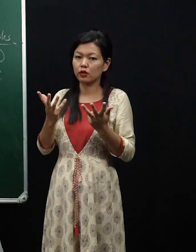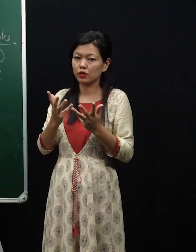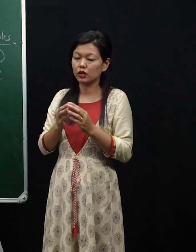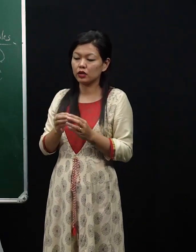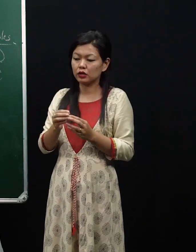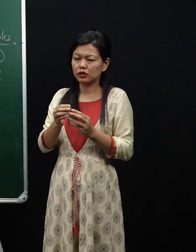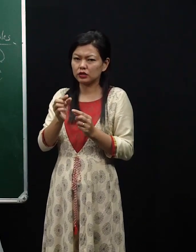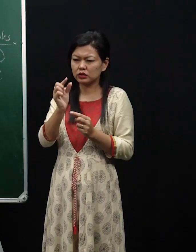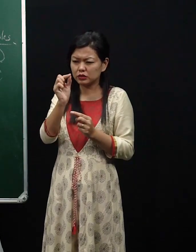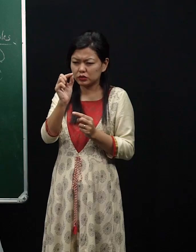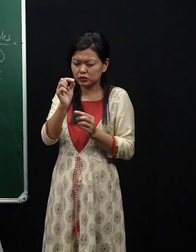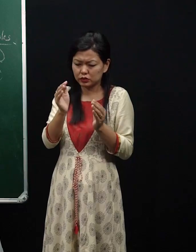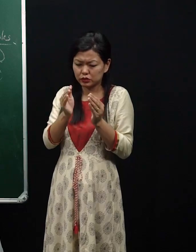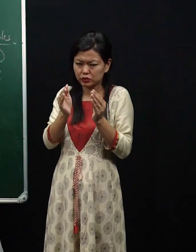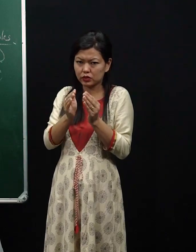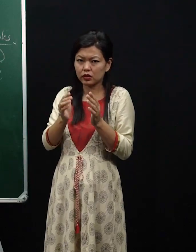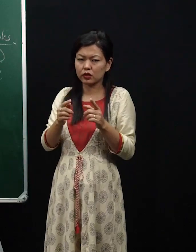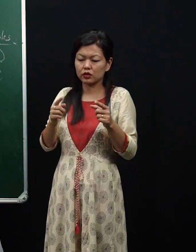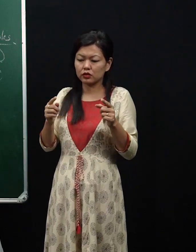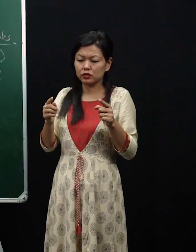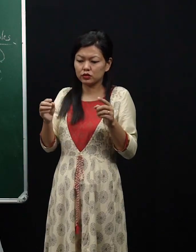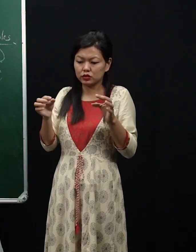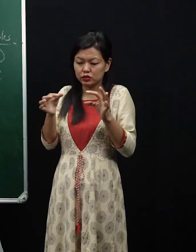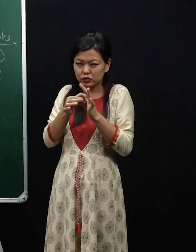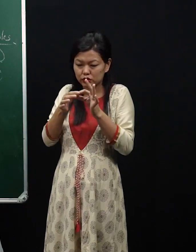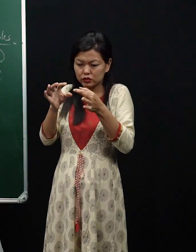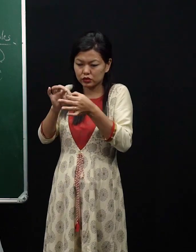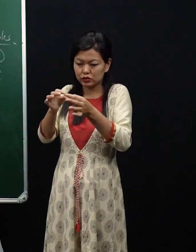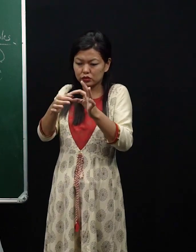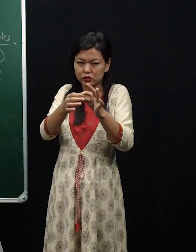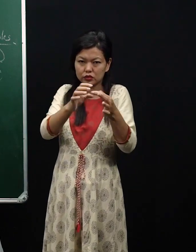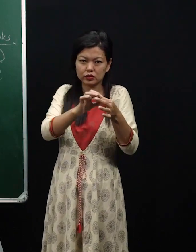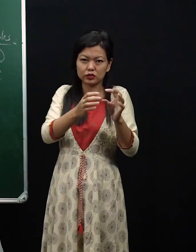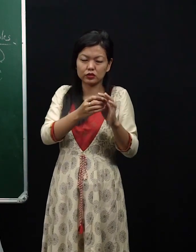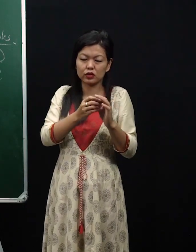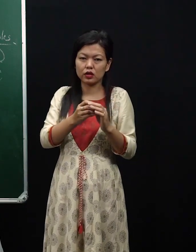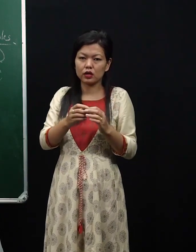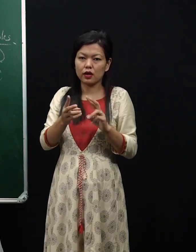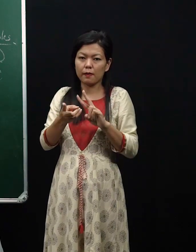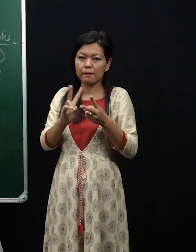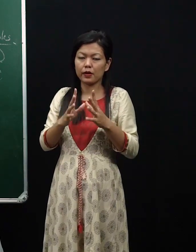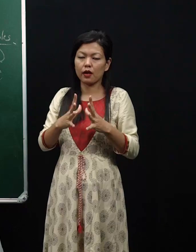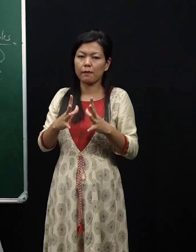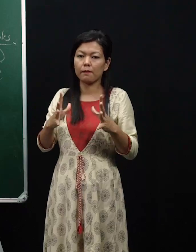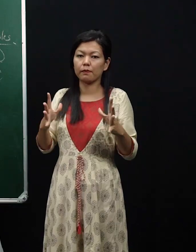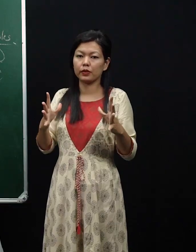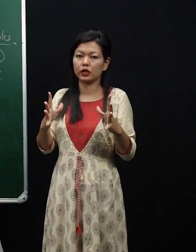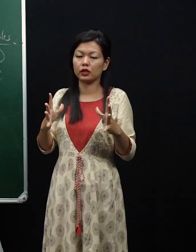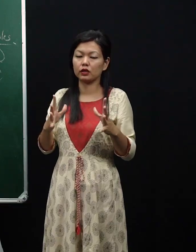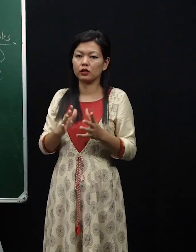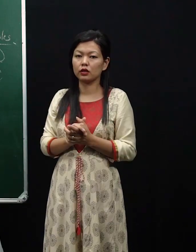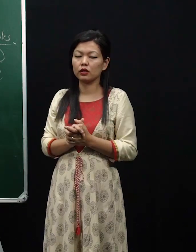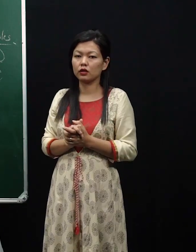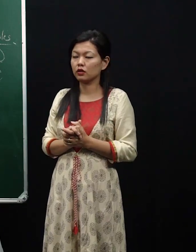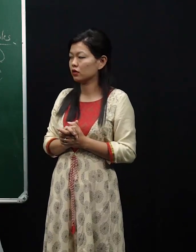to give us a matter. Matter, as you all know, is anything that has mass, okay, and that occupies space,